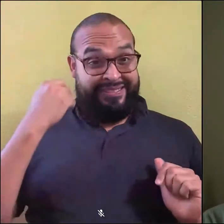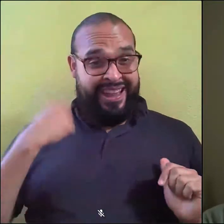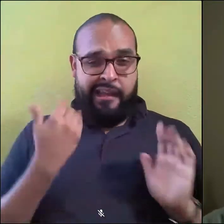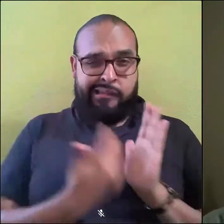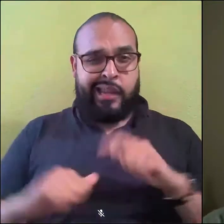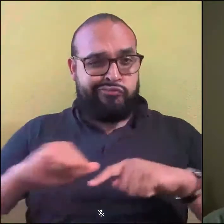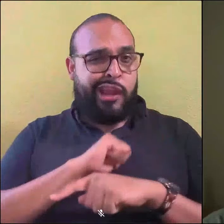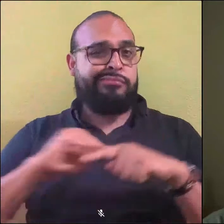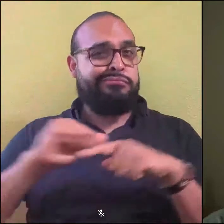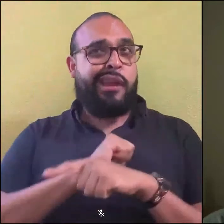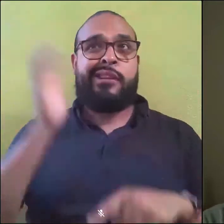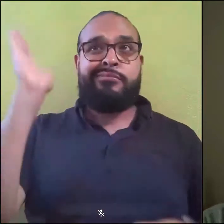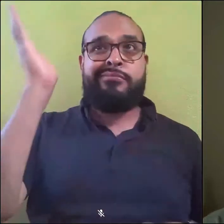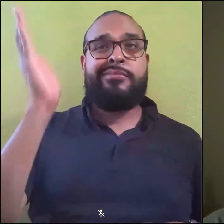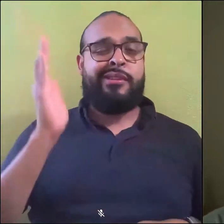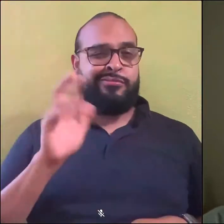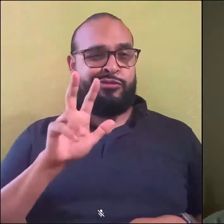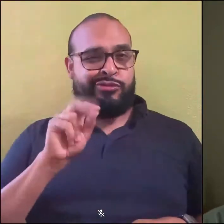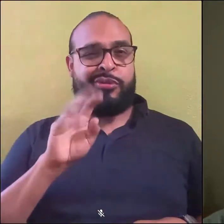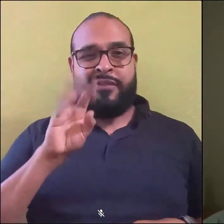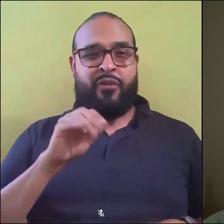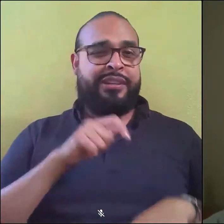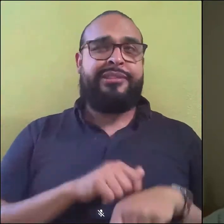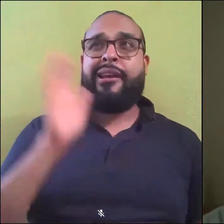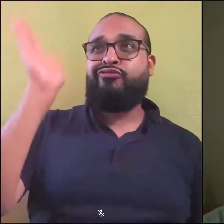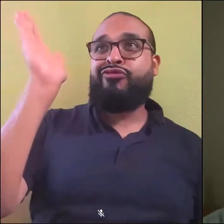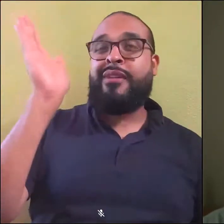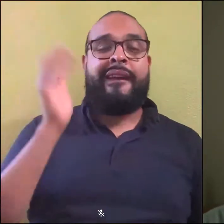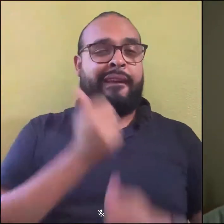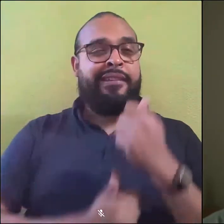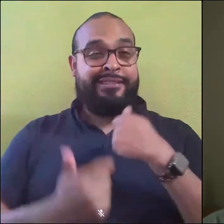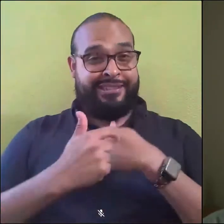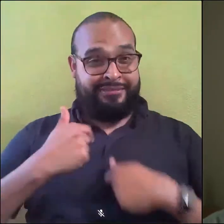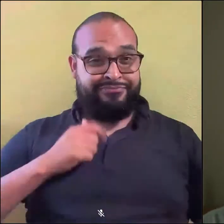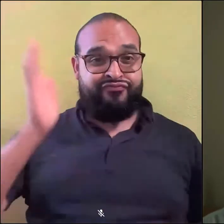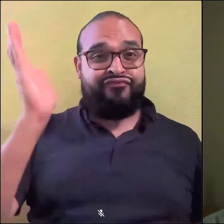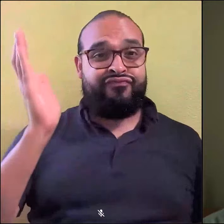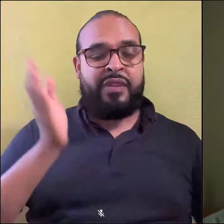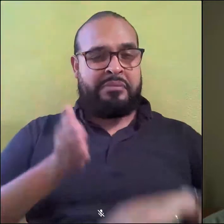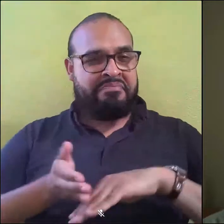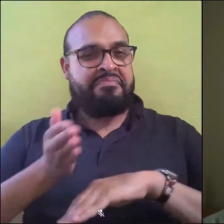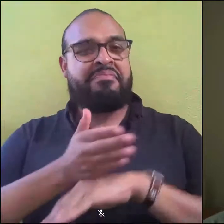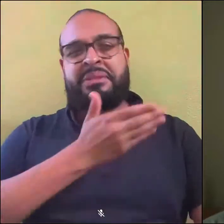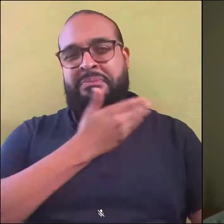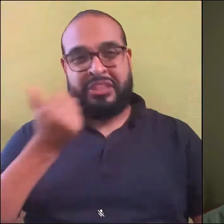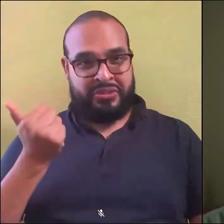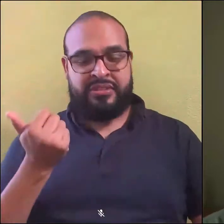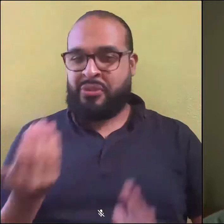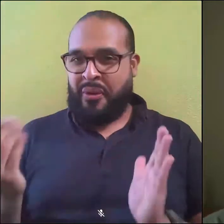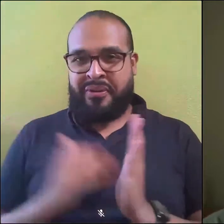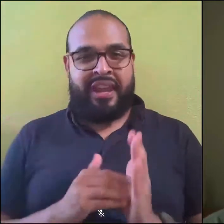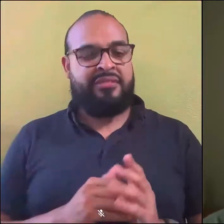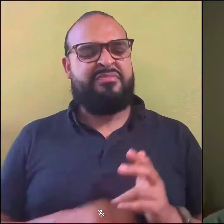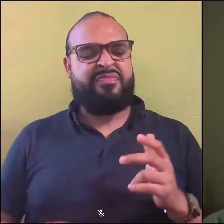than whatever's going on right now. Similarly, tell yourself, tell others your story over and over again. So that's the